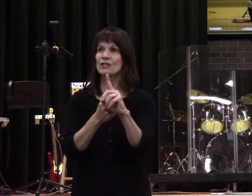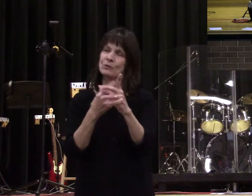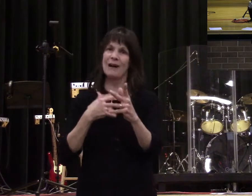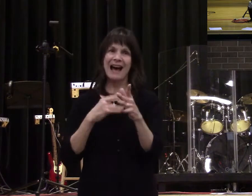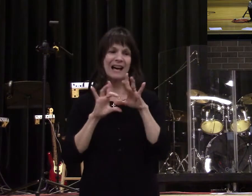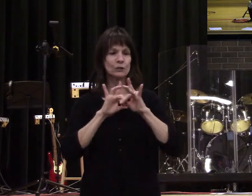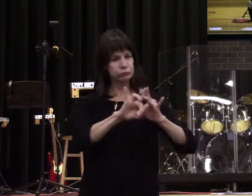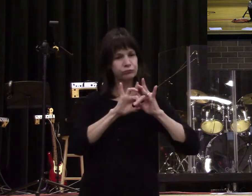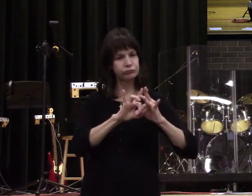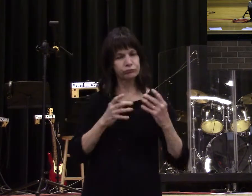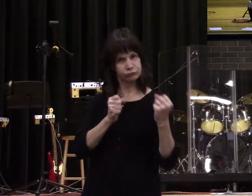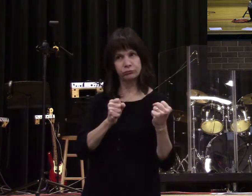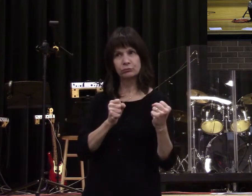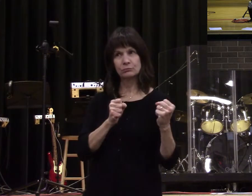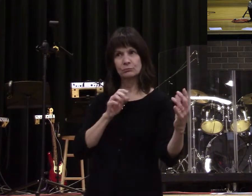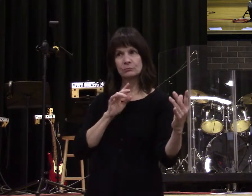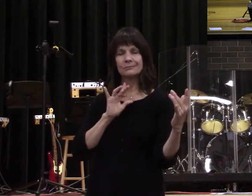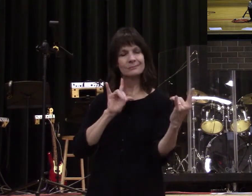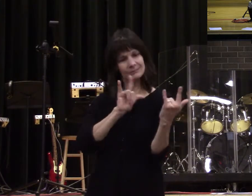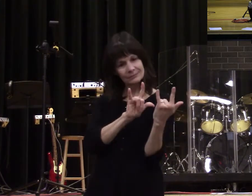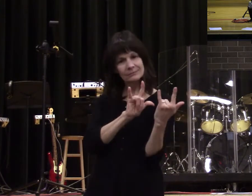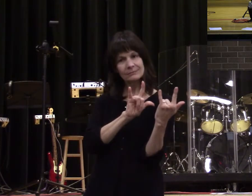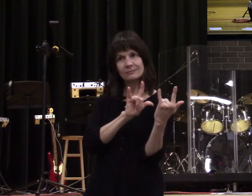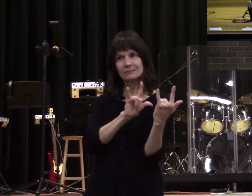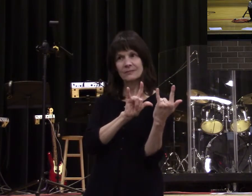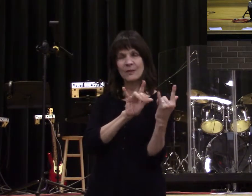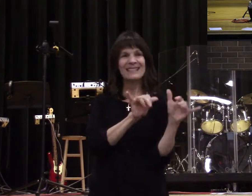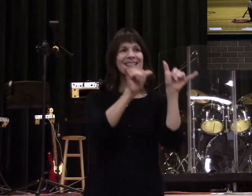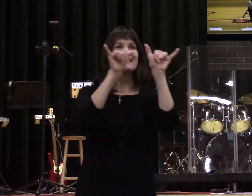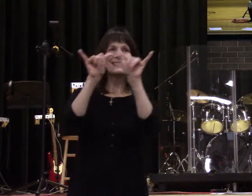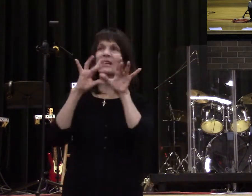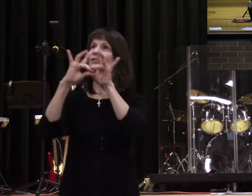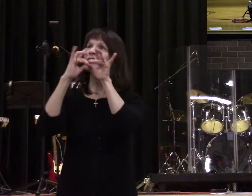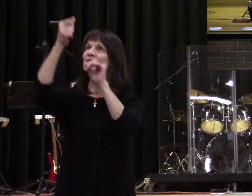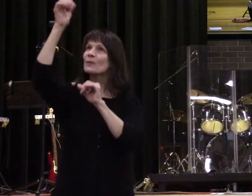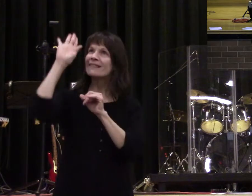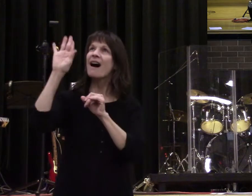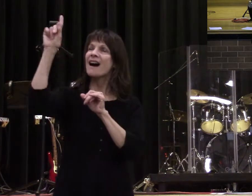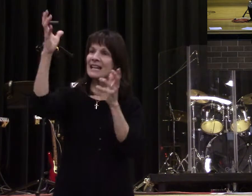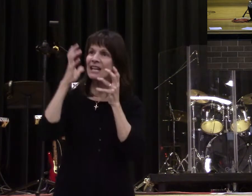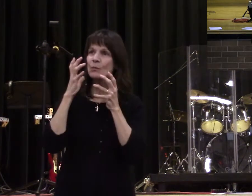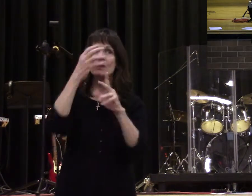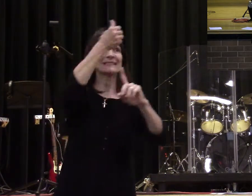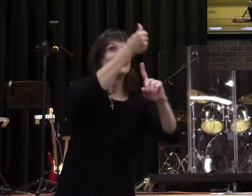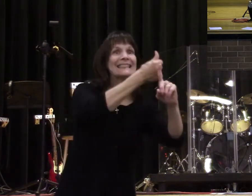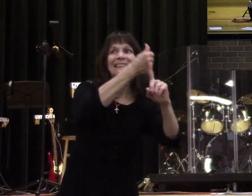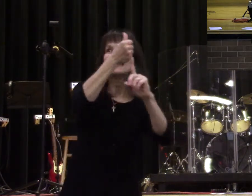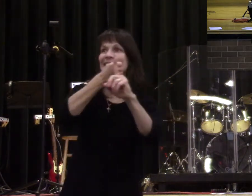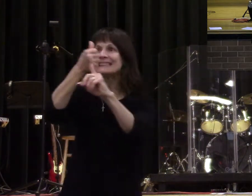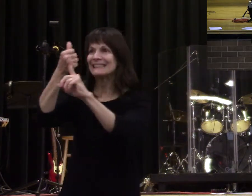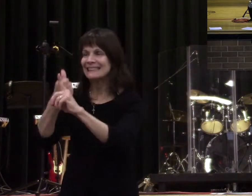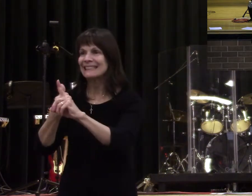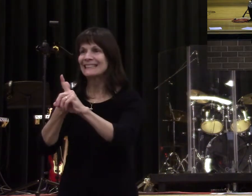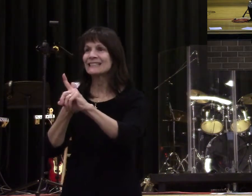to be worshipers. It's got to be a personal thing. Become a worshiper in spirit and truth is what the Father is seeking you to